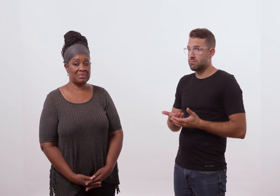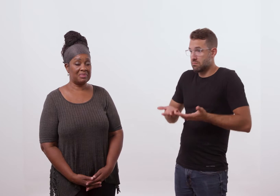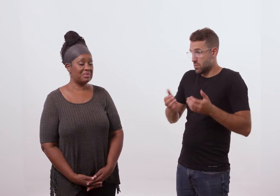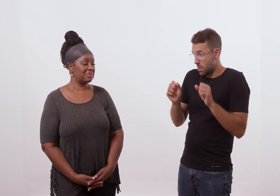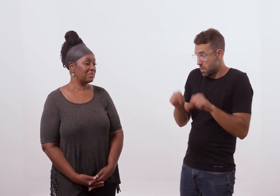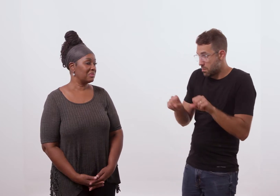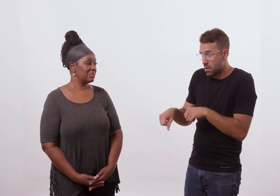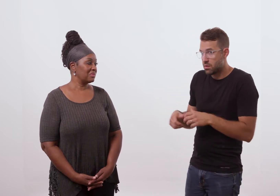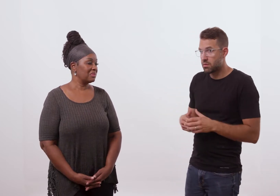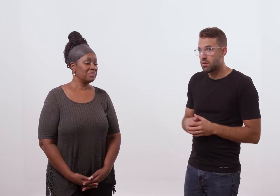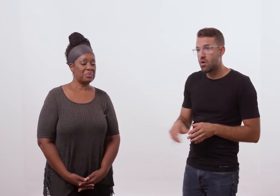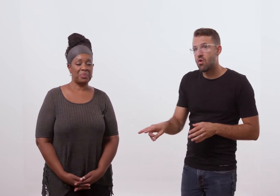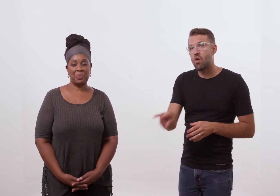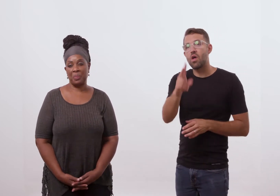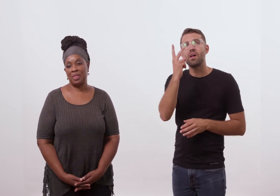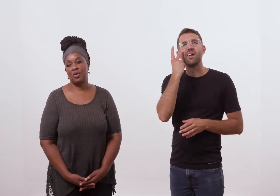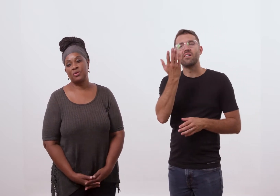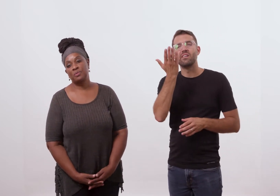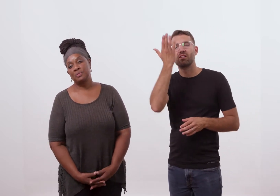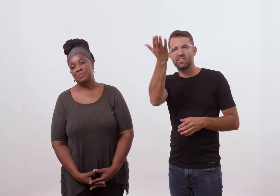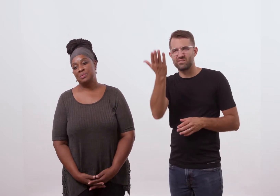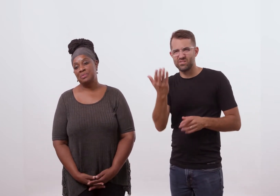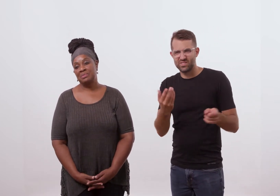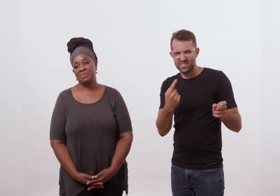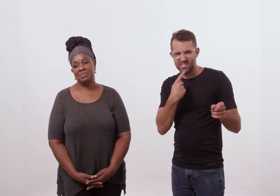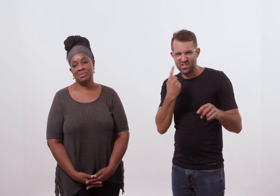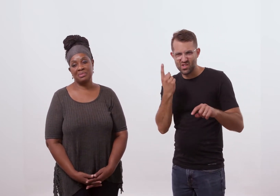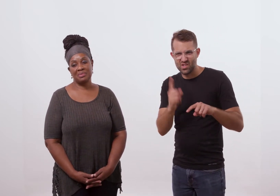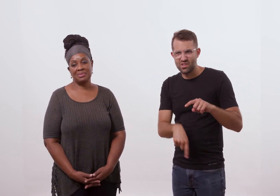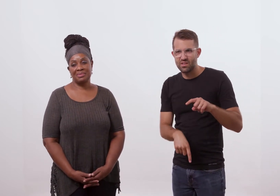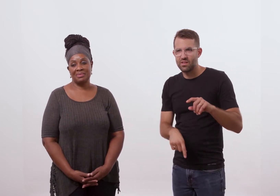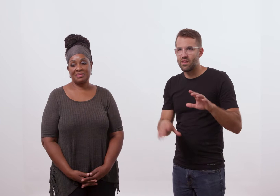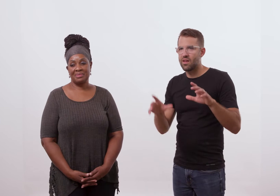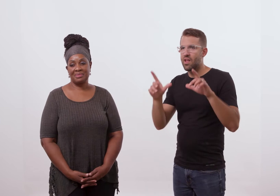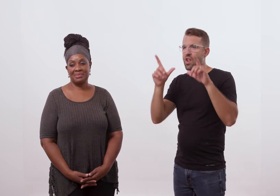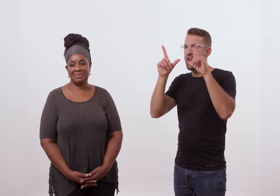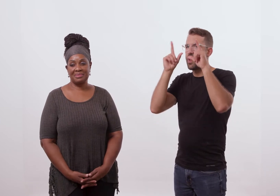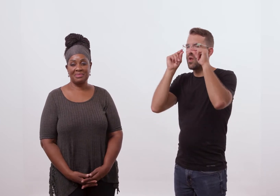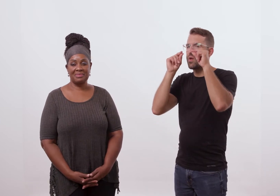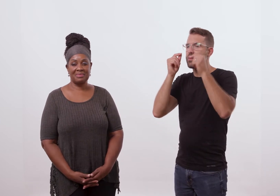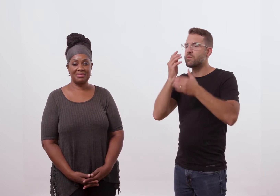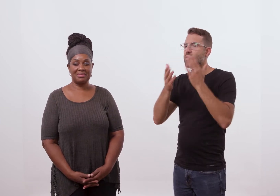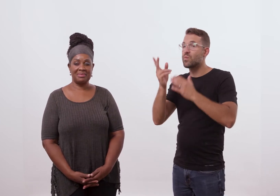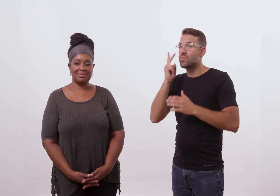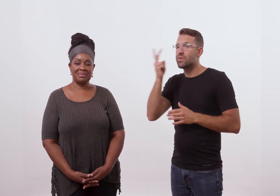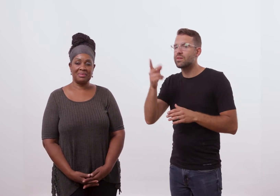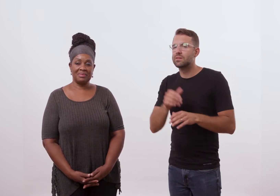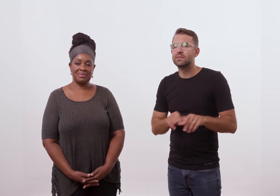said you couldn't... Close your eyes, dear Skywise, and perhaps you'll see it as I do.